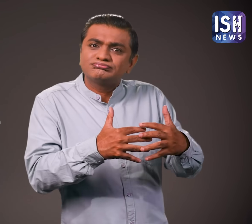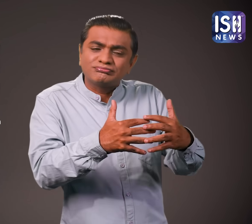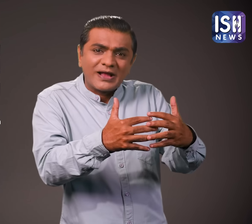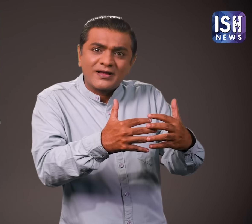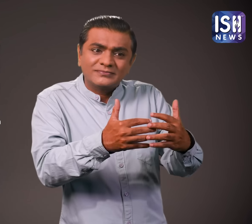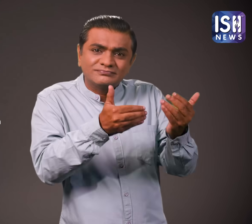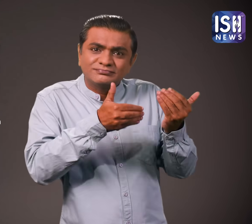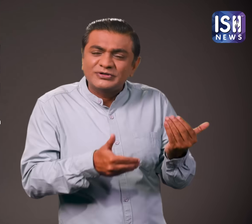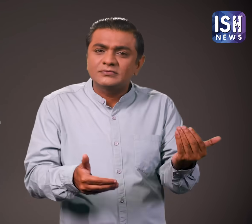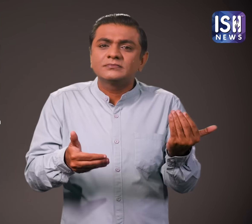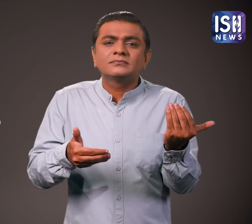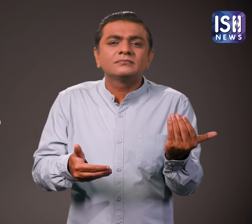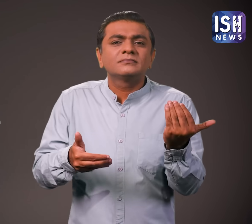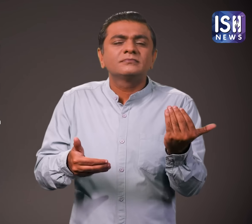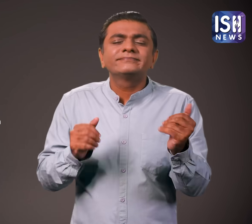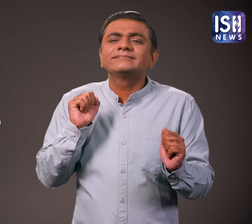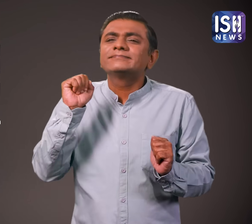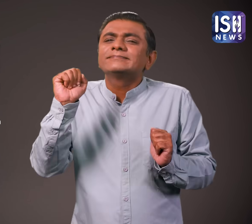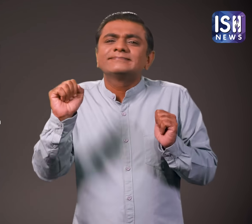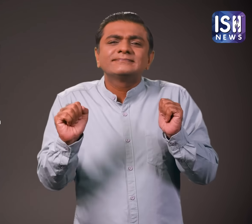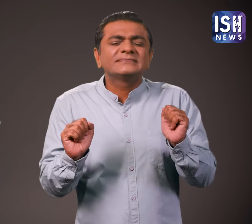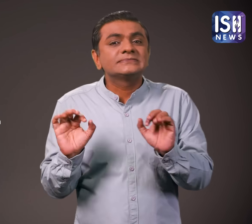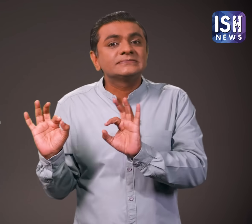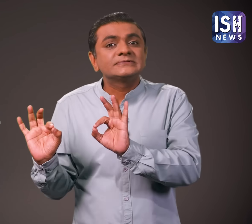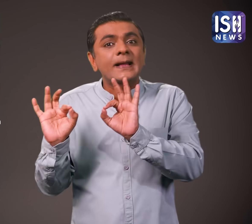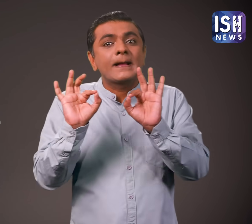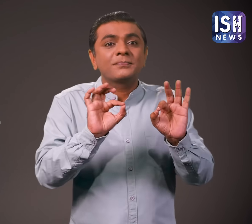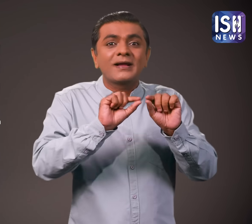and the robot is ready to deliver a human baby who is nourished with tubes.